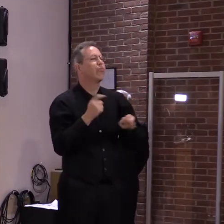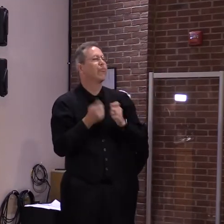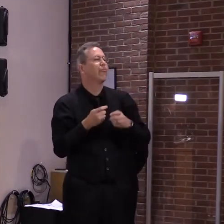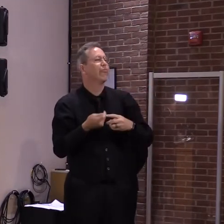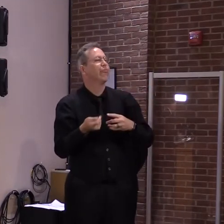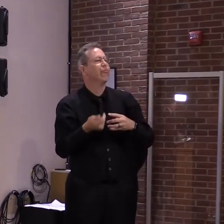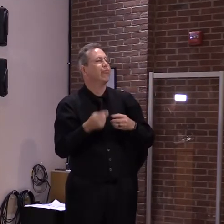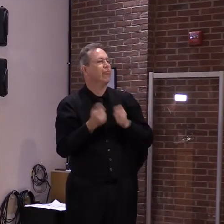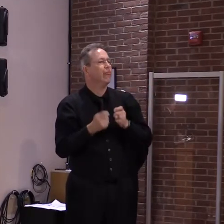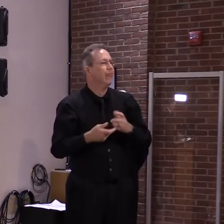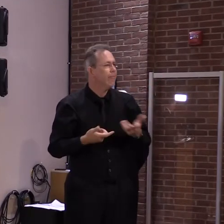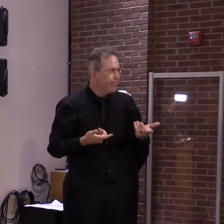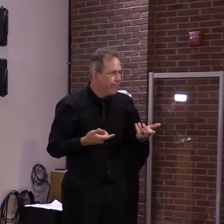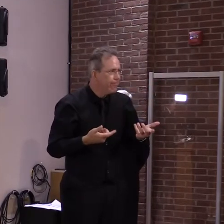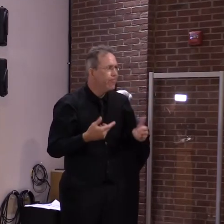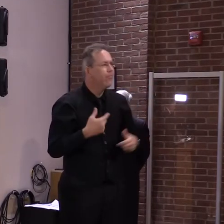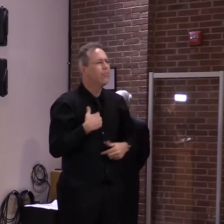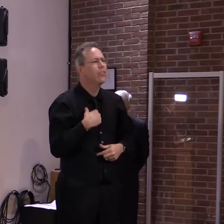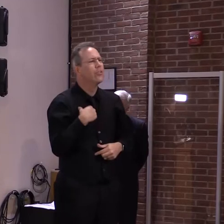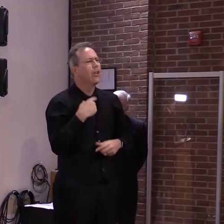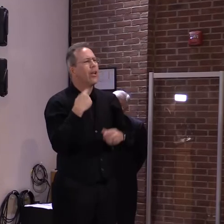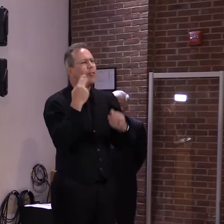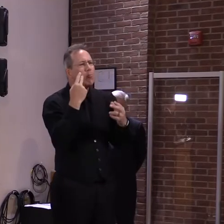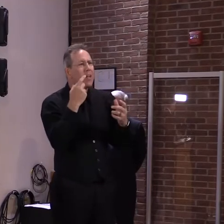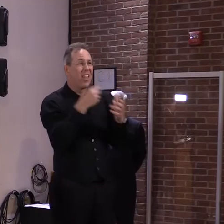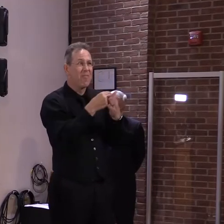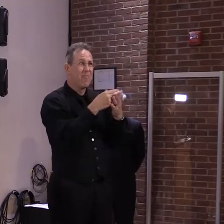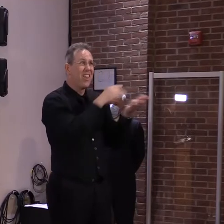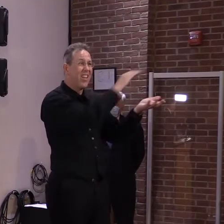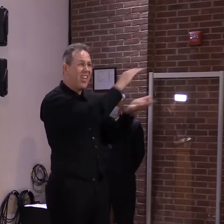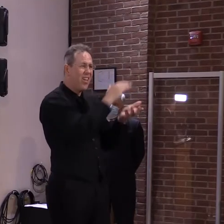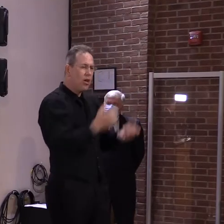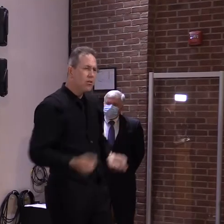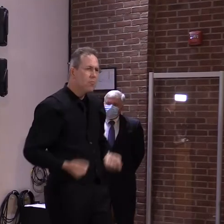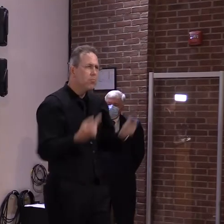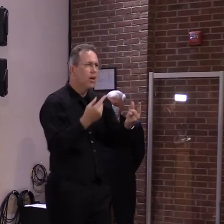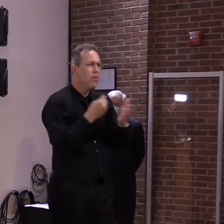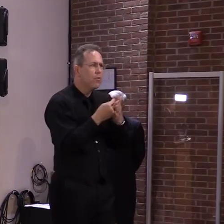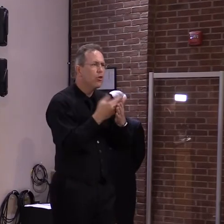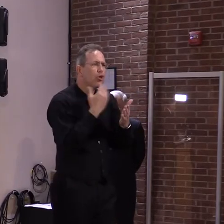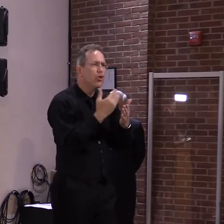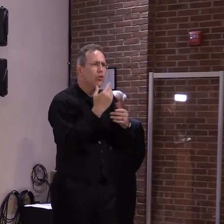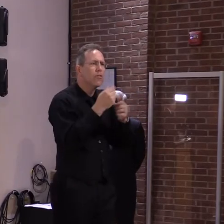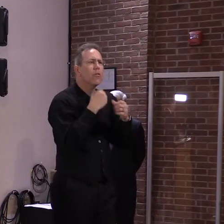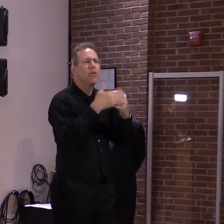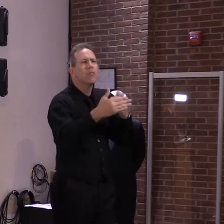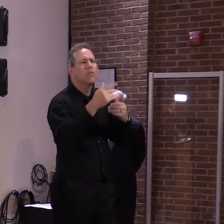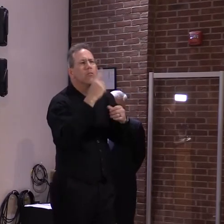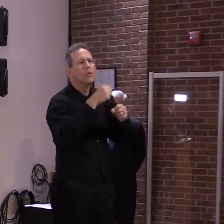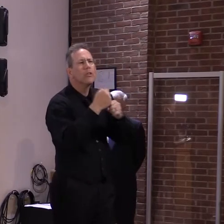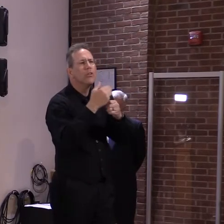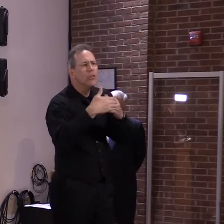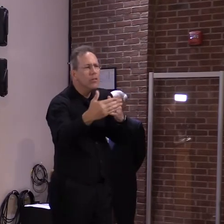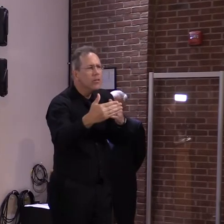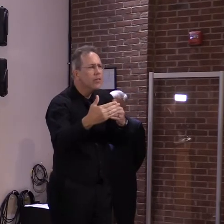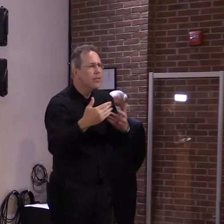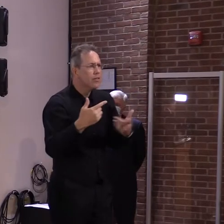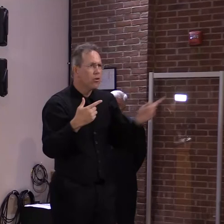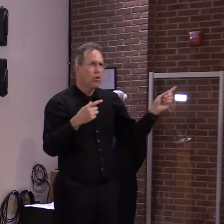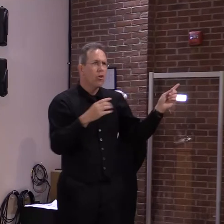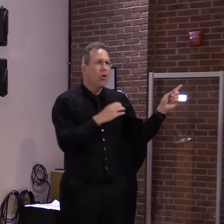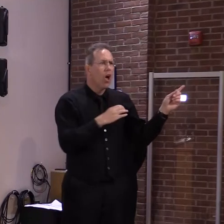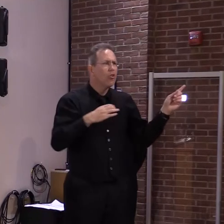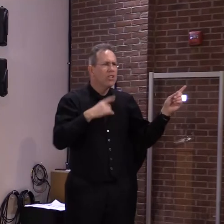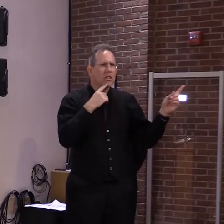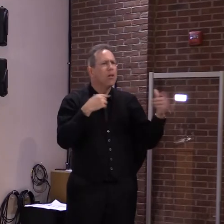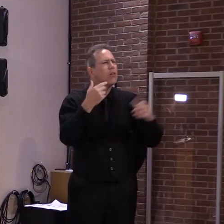all in 1 year. It's something that the Congress has allowed us to do over a 3 to 4 year period,